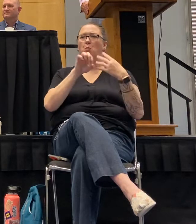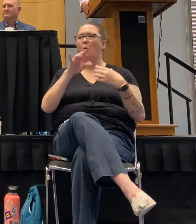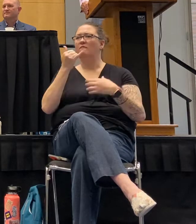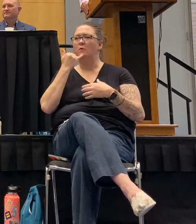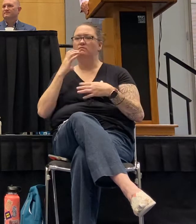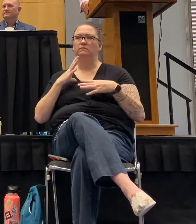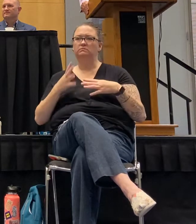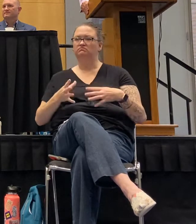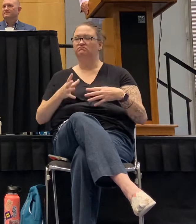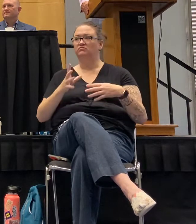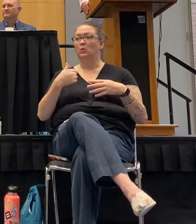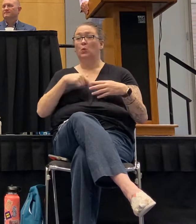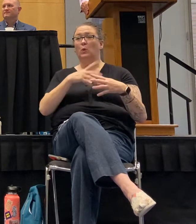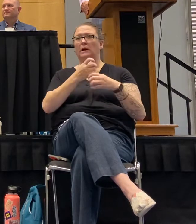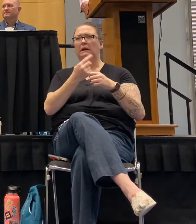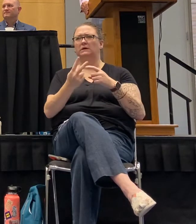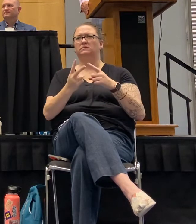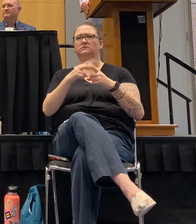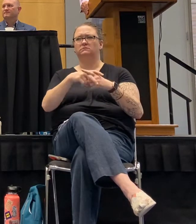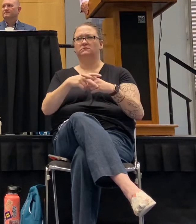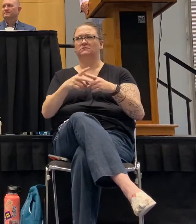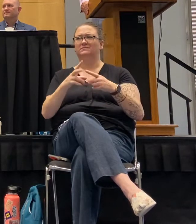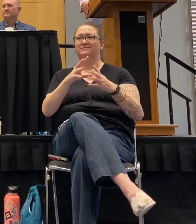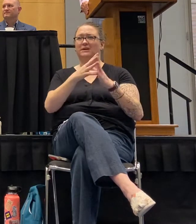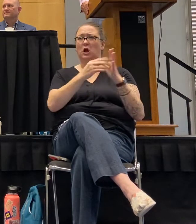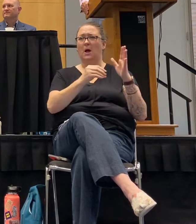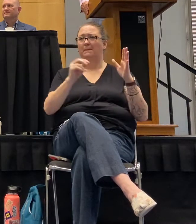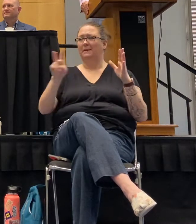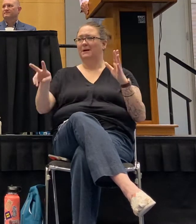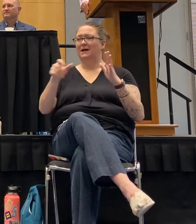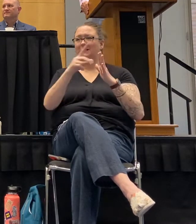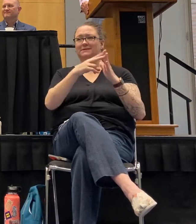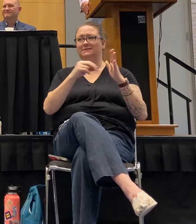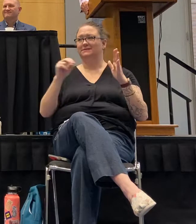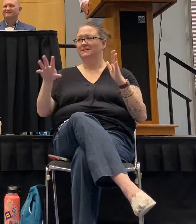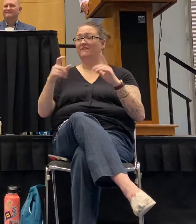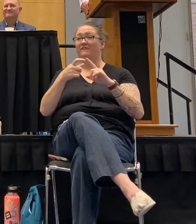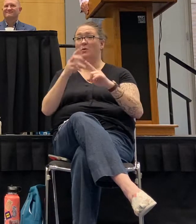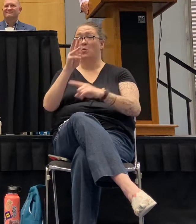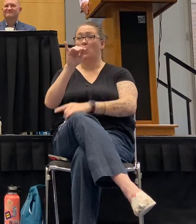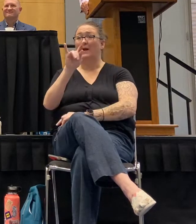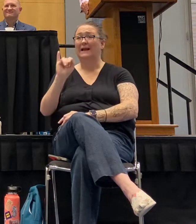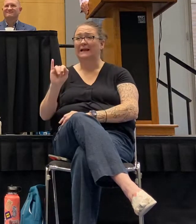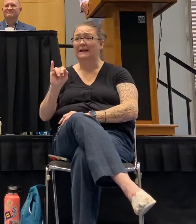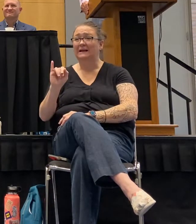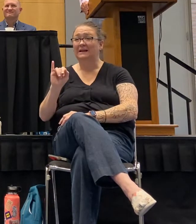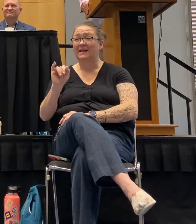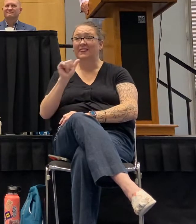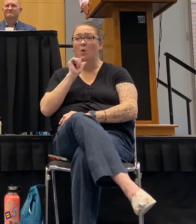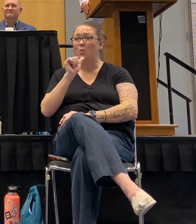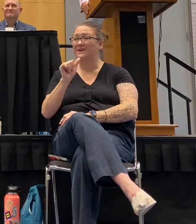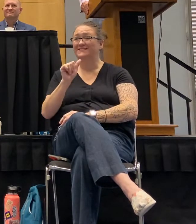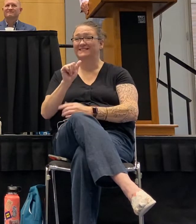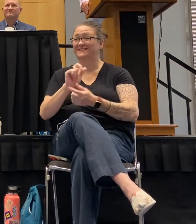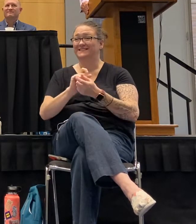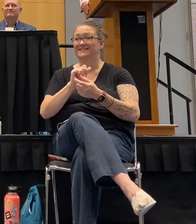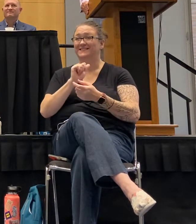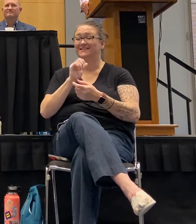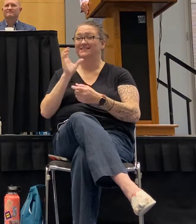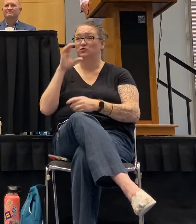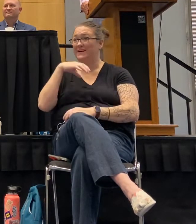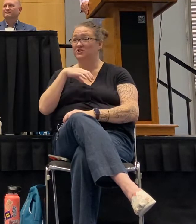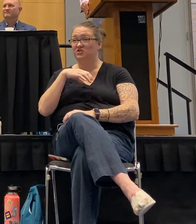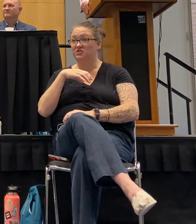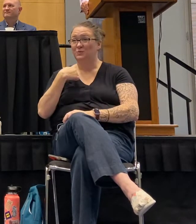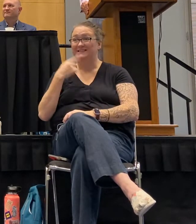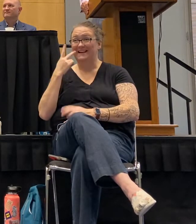would get submissions that were copied and pasted from Wikipedia, and that wasn't uncommon. We started to see a